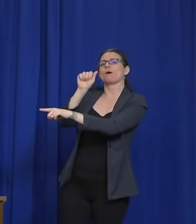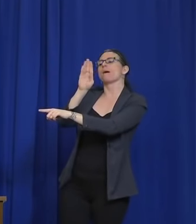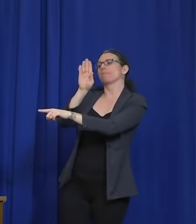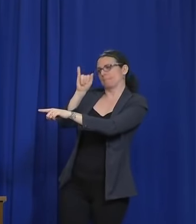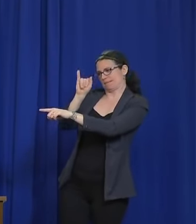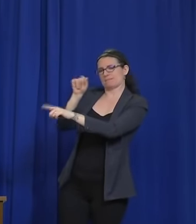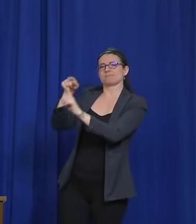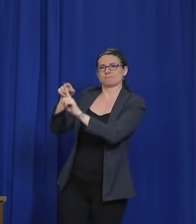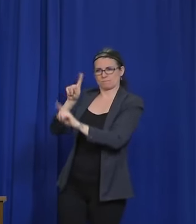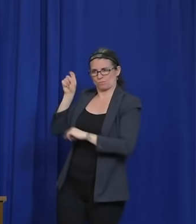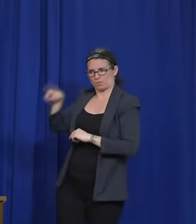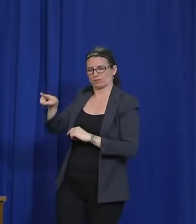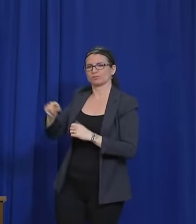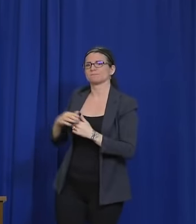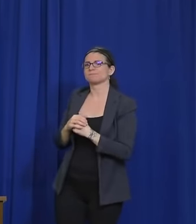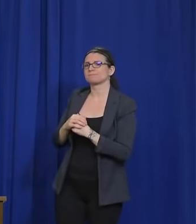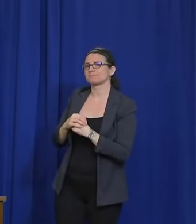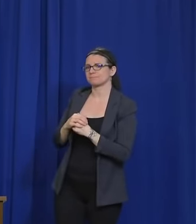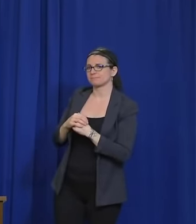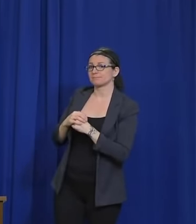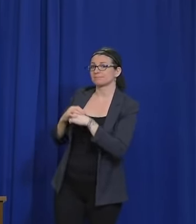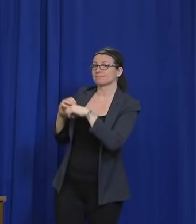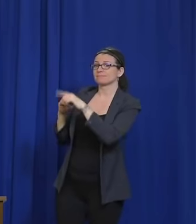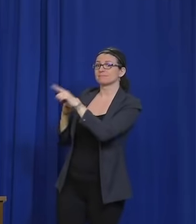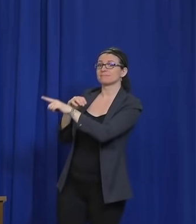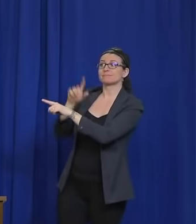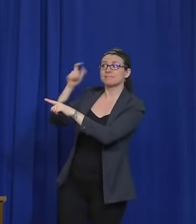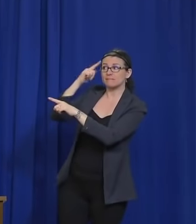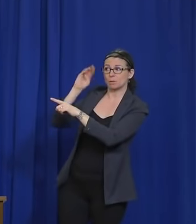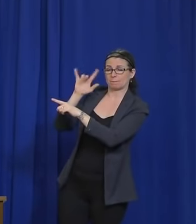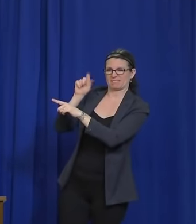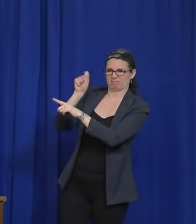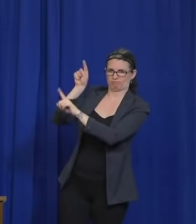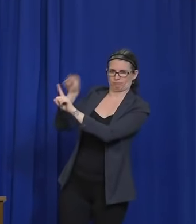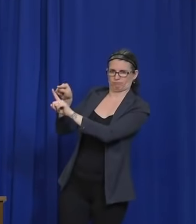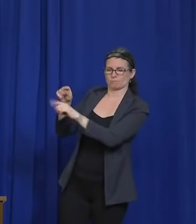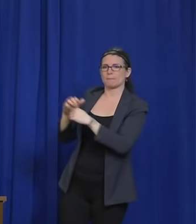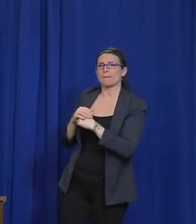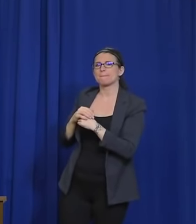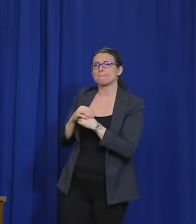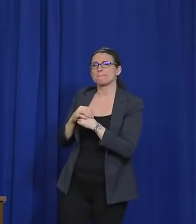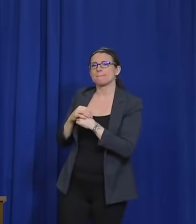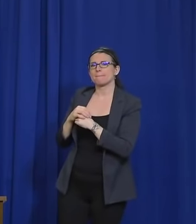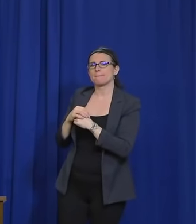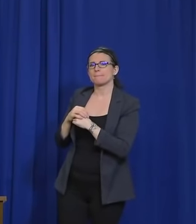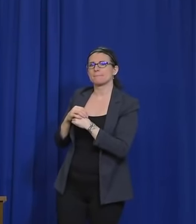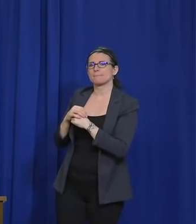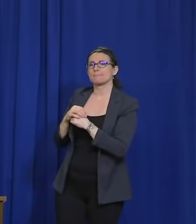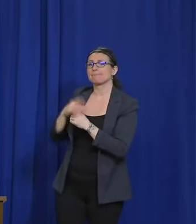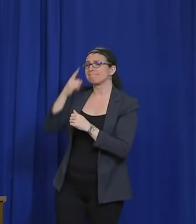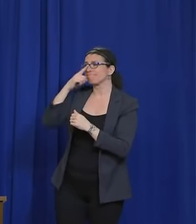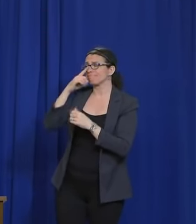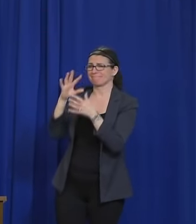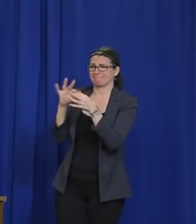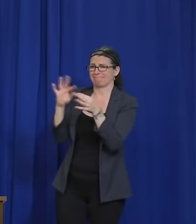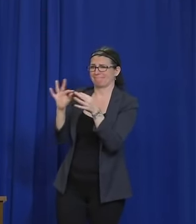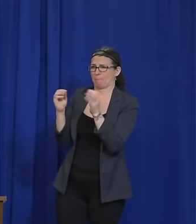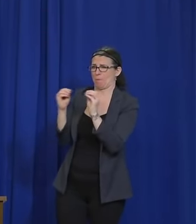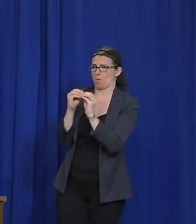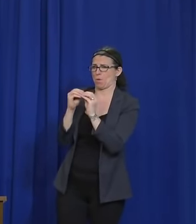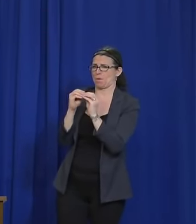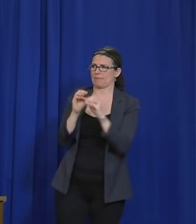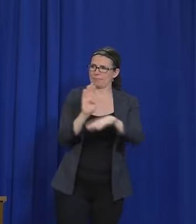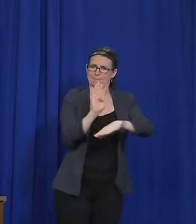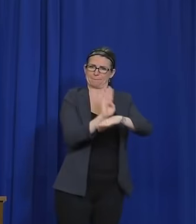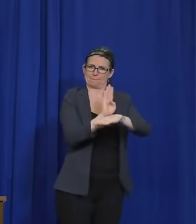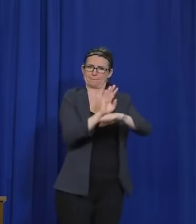for Governor Mills. I was wondering if you could explain a little bit the process that a business has to go through in order for them to